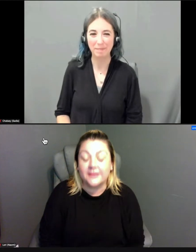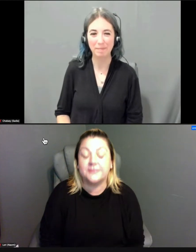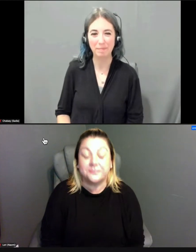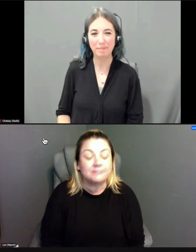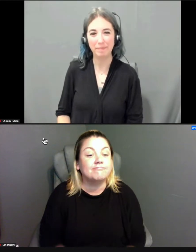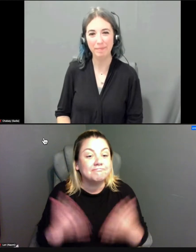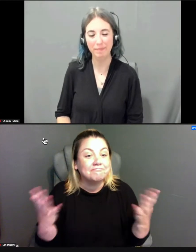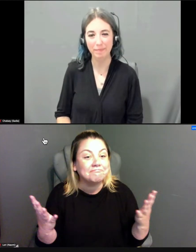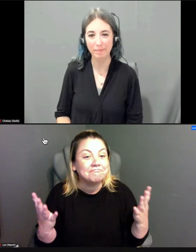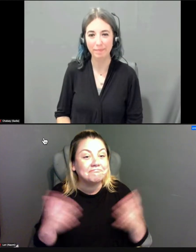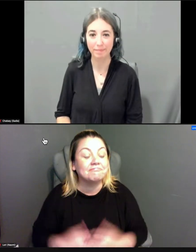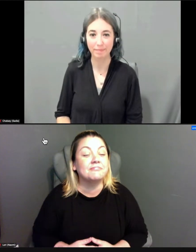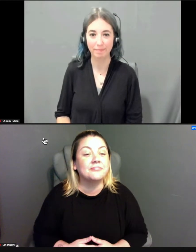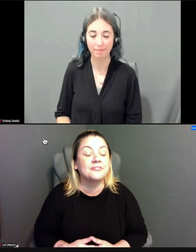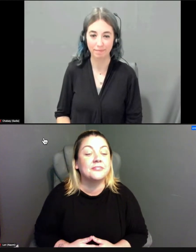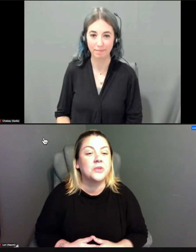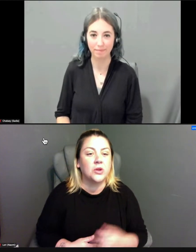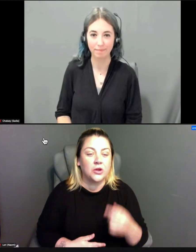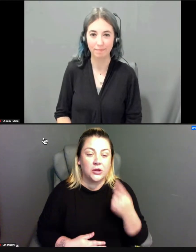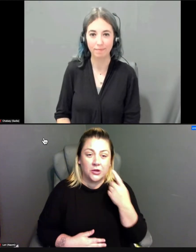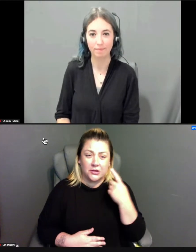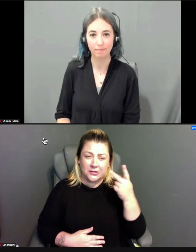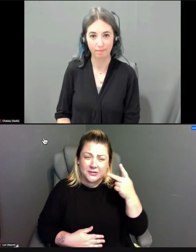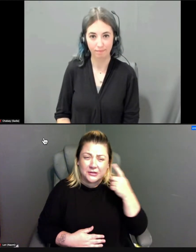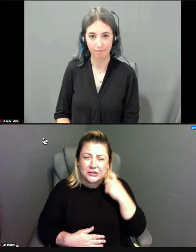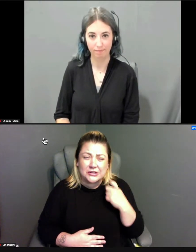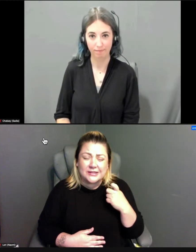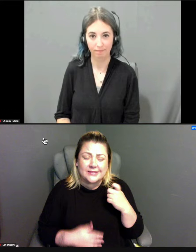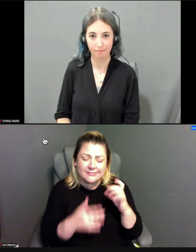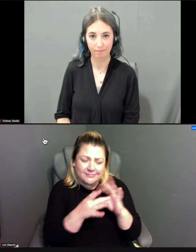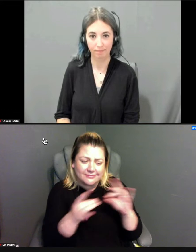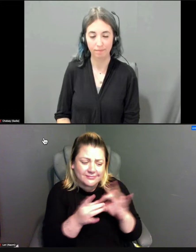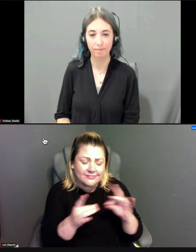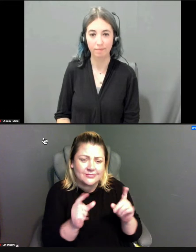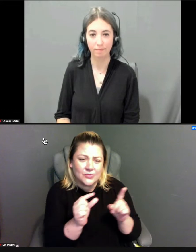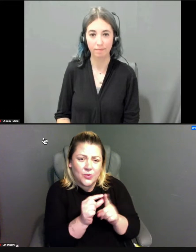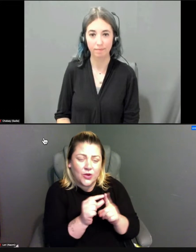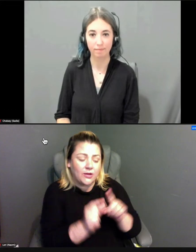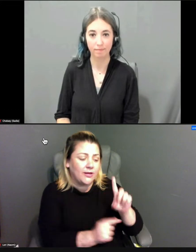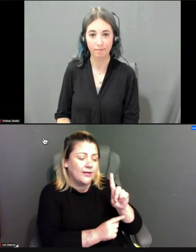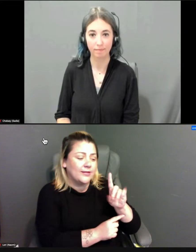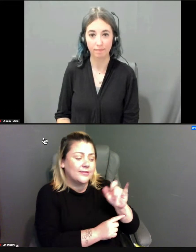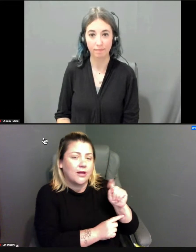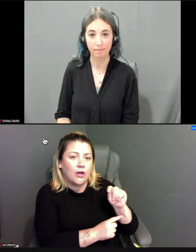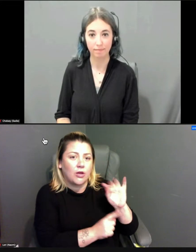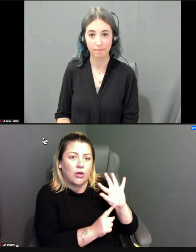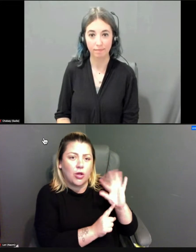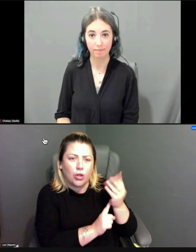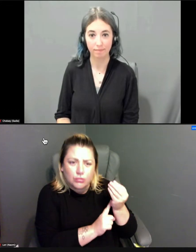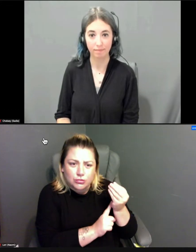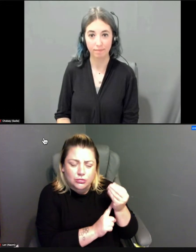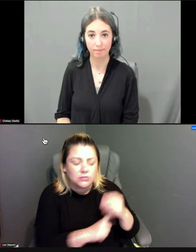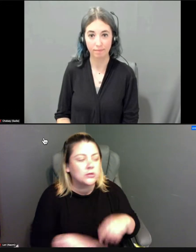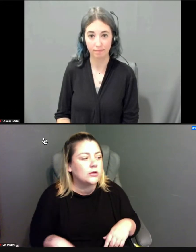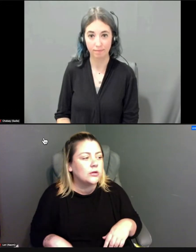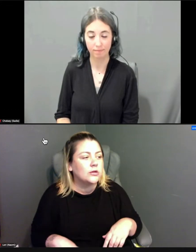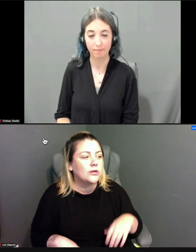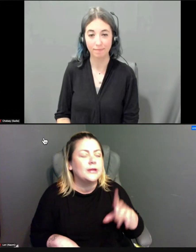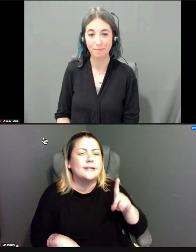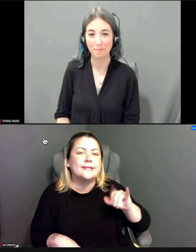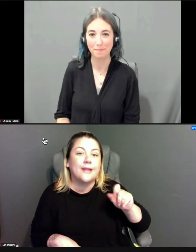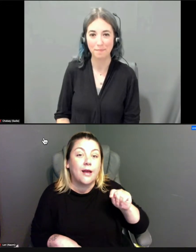We both specifically mentioned the phrase diet culture in our intros. And that's like a